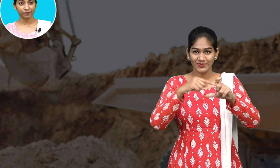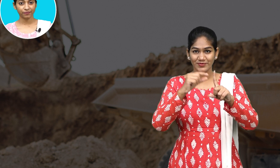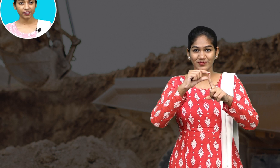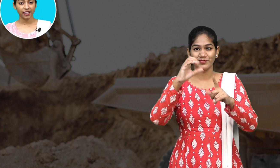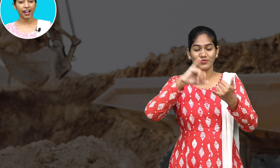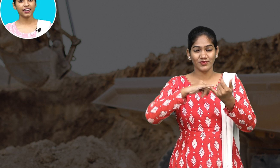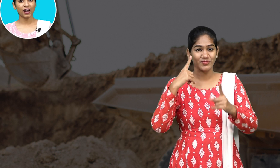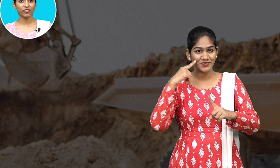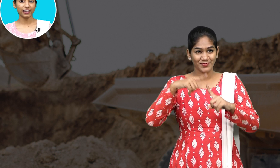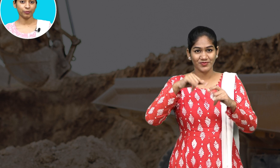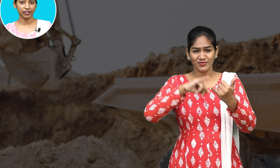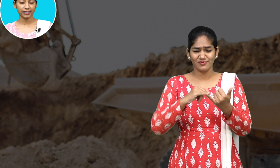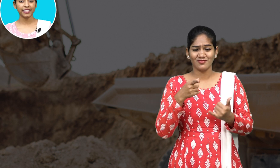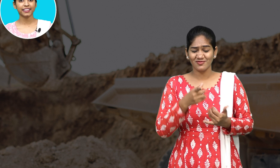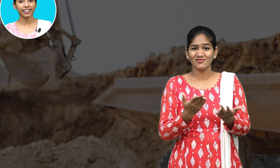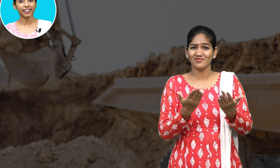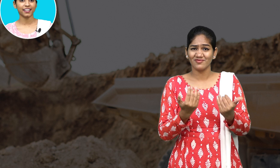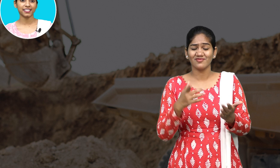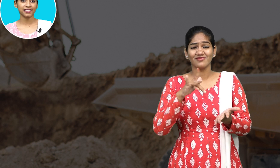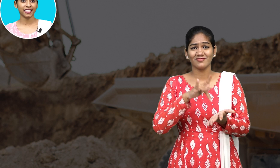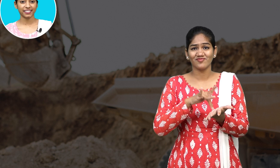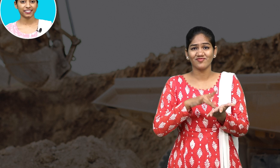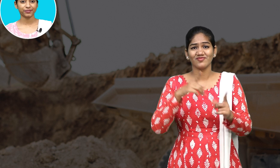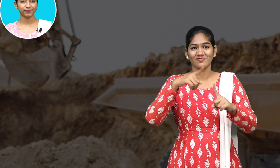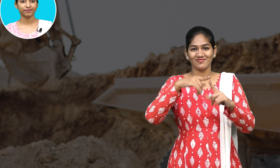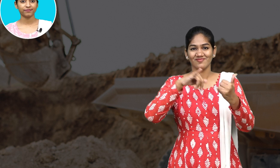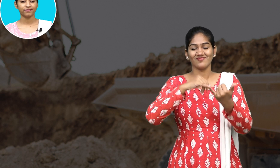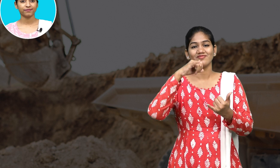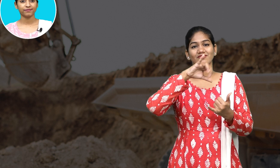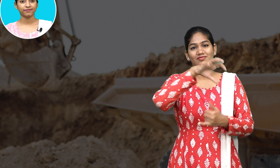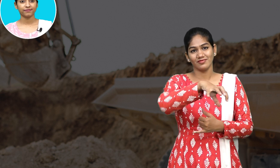deposits are available in Telangana state.